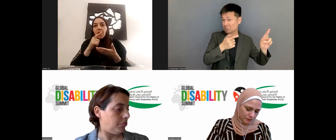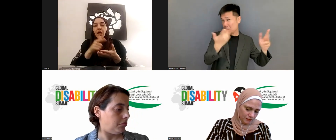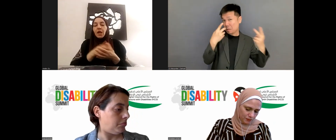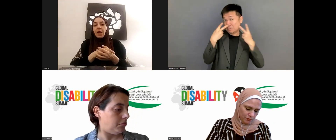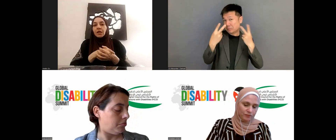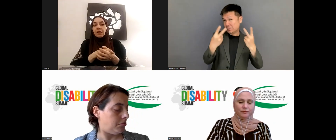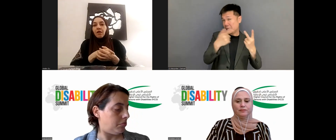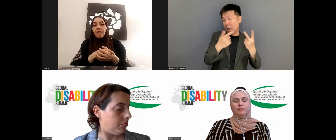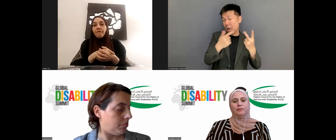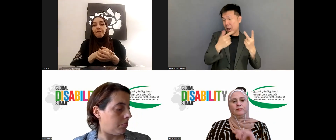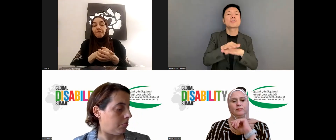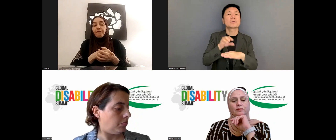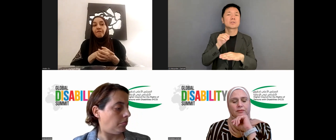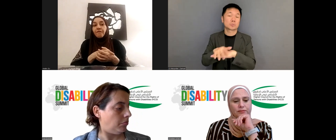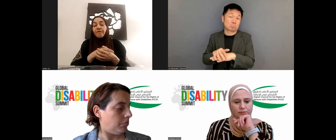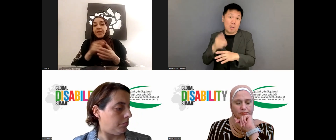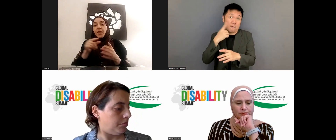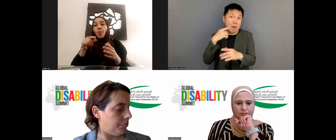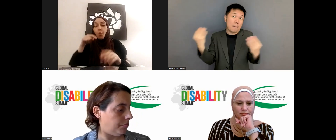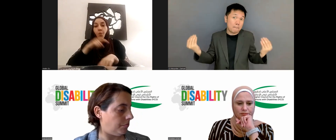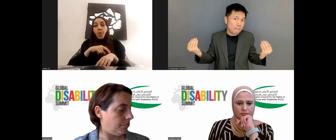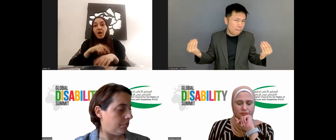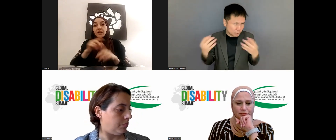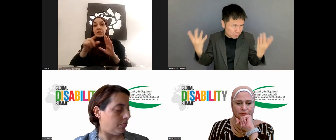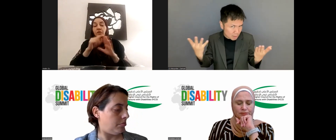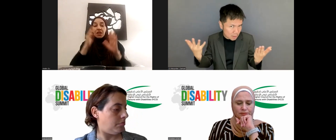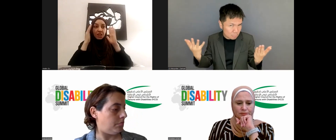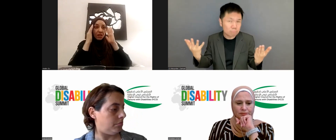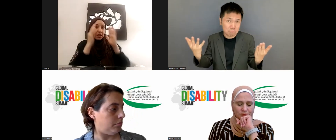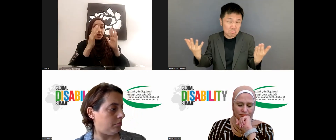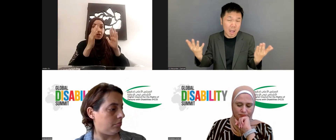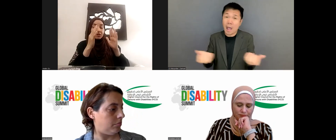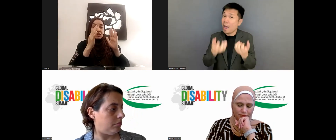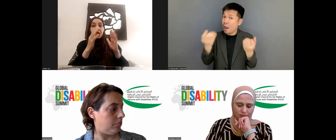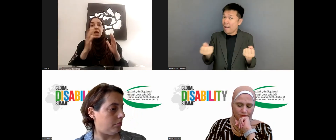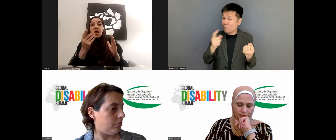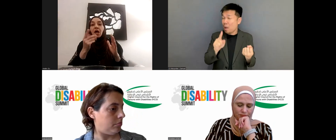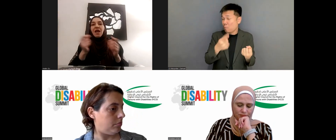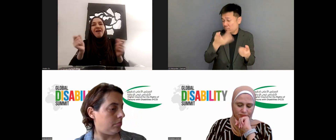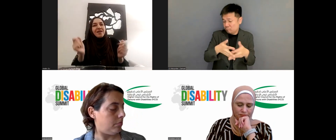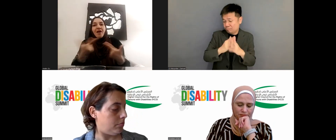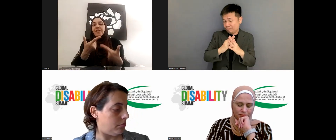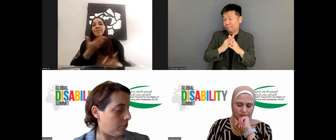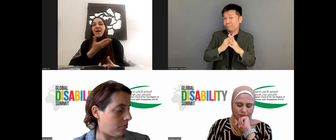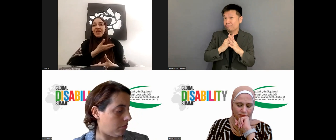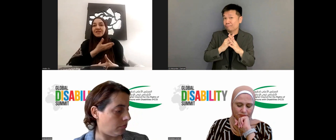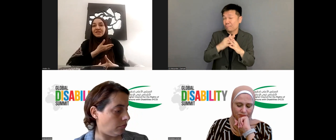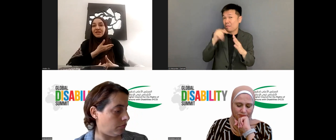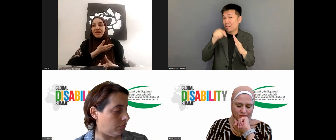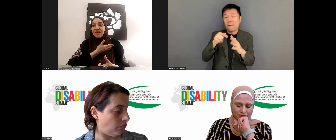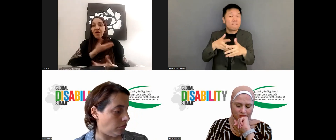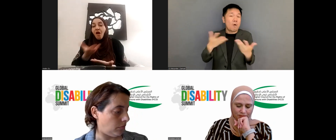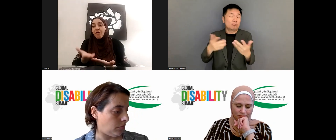consultation on emergency cases, do we have a platform to focus